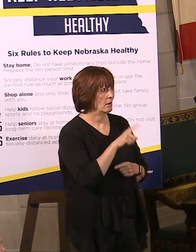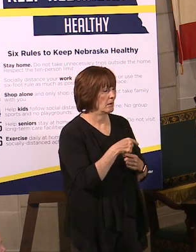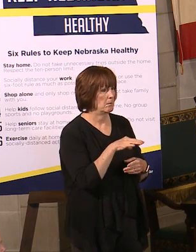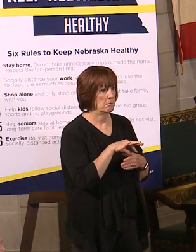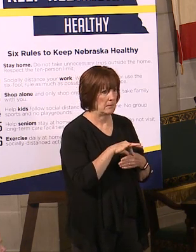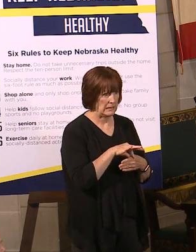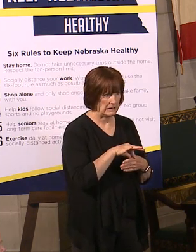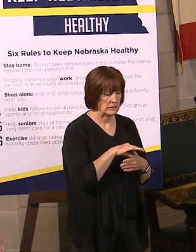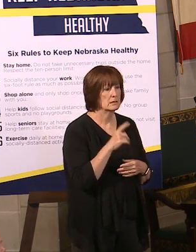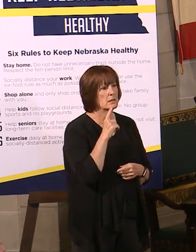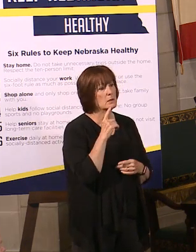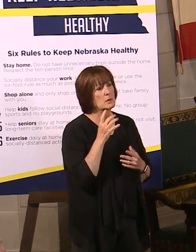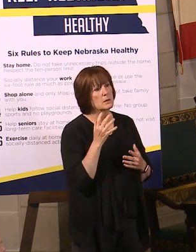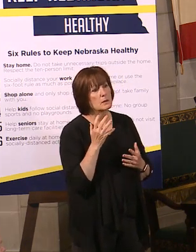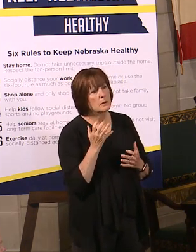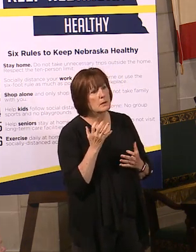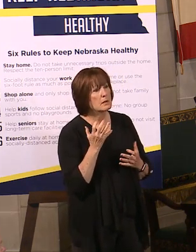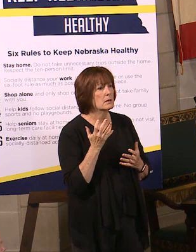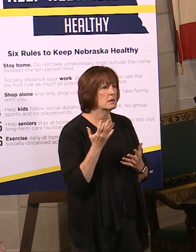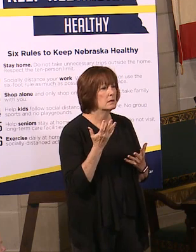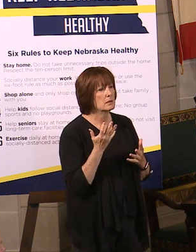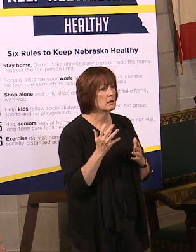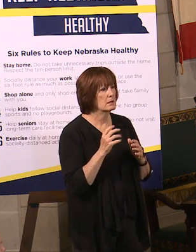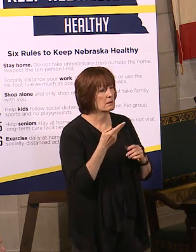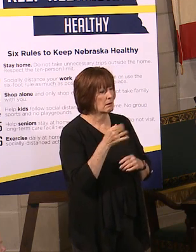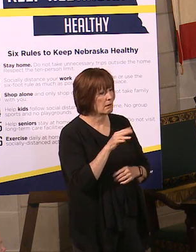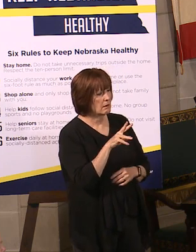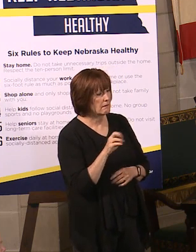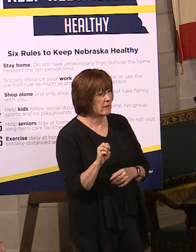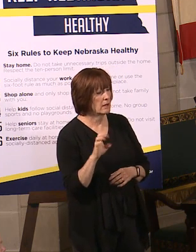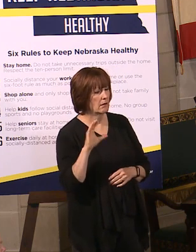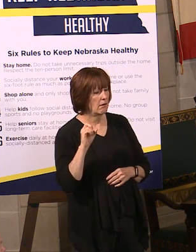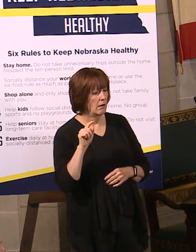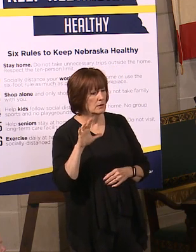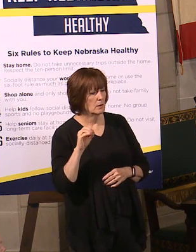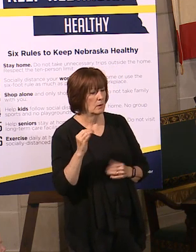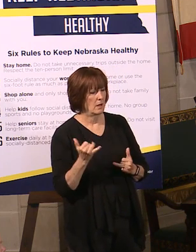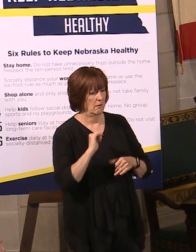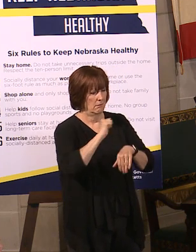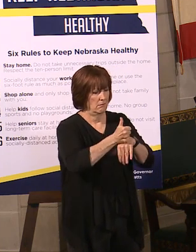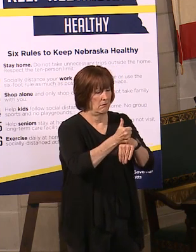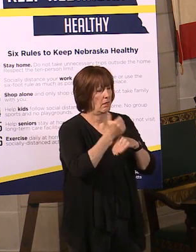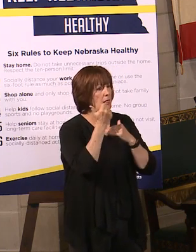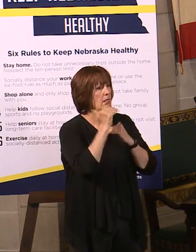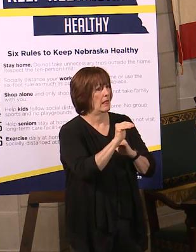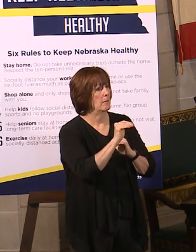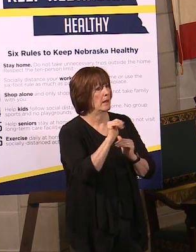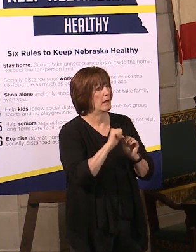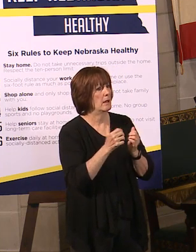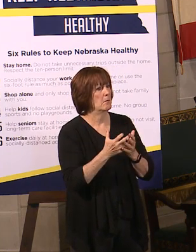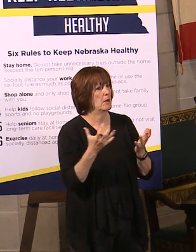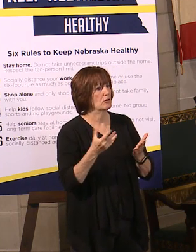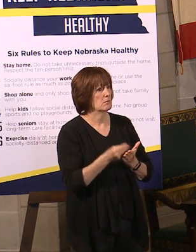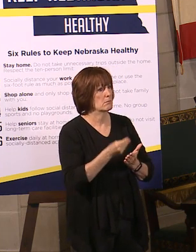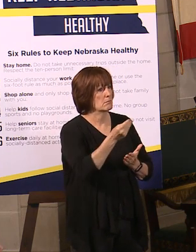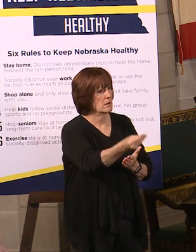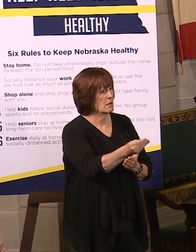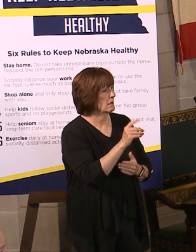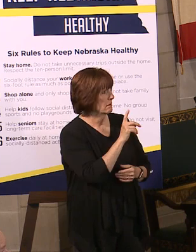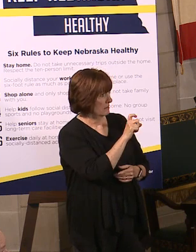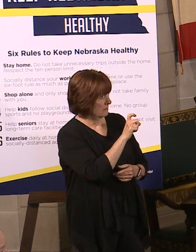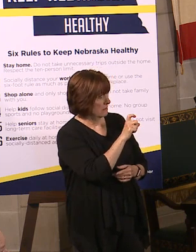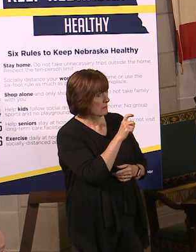meat. Yeah, and they want to basically, Hy-Vee and Costco are placing some limits on how much meat you can buy. Are you hearing from industry leaders